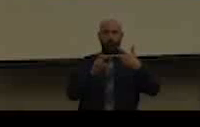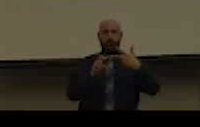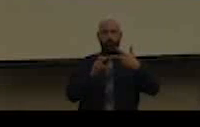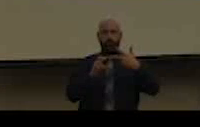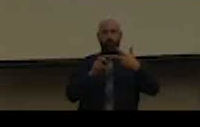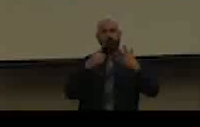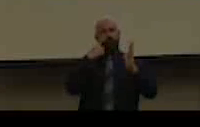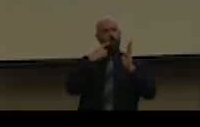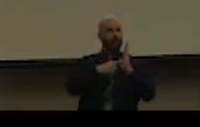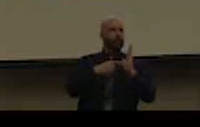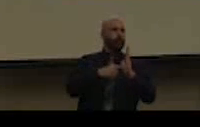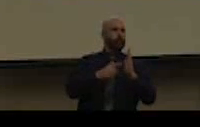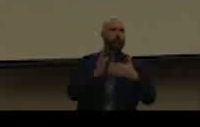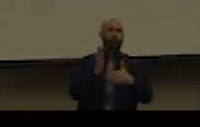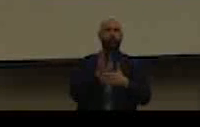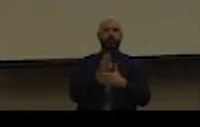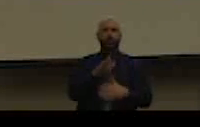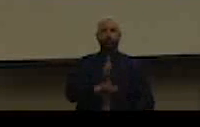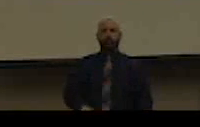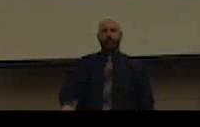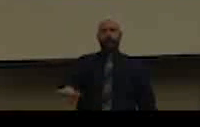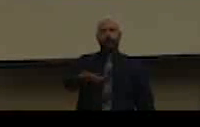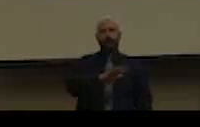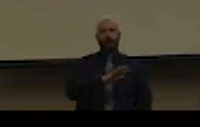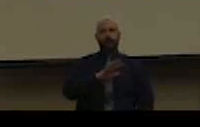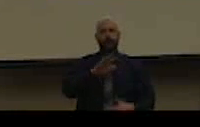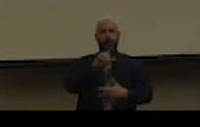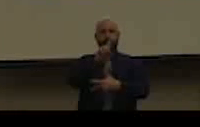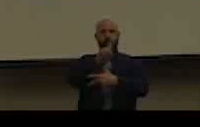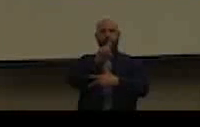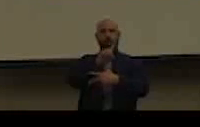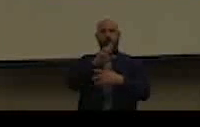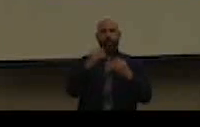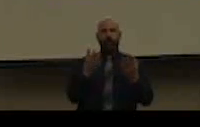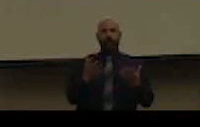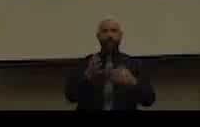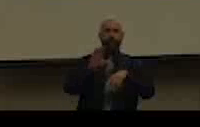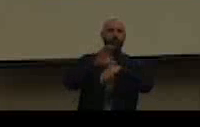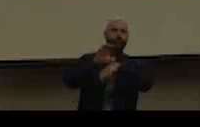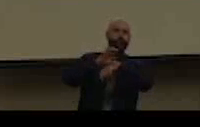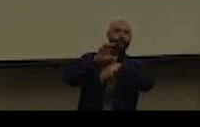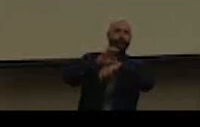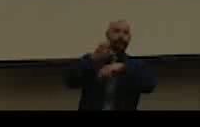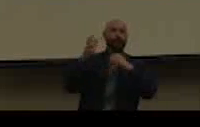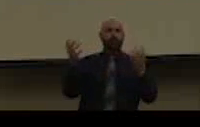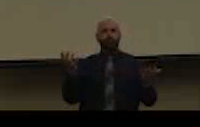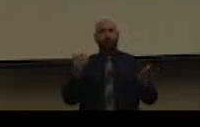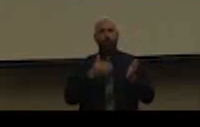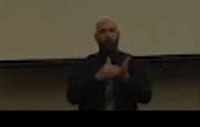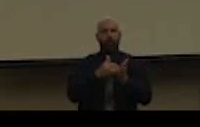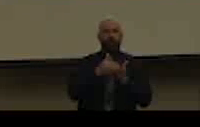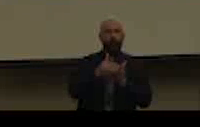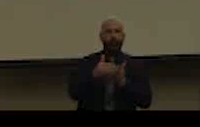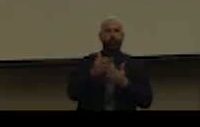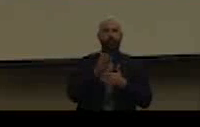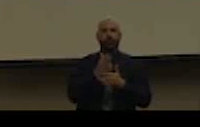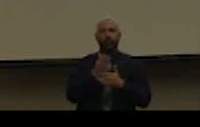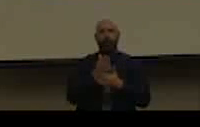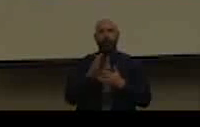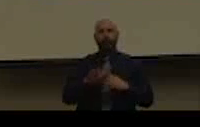space, right? So type one providers are church providers. And so we often share space with our church body.